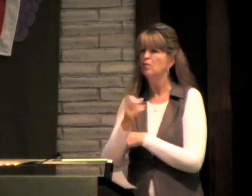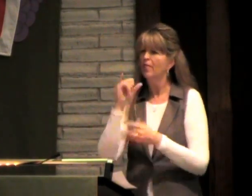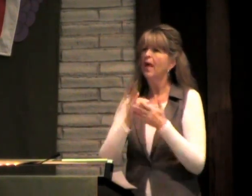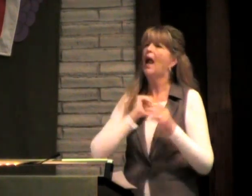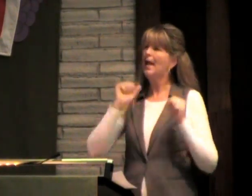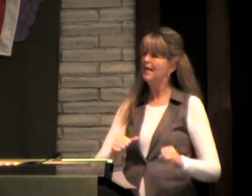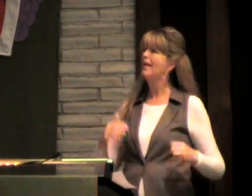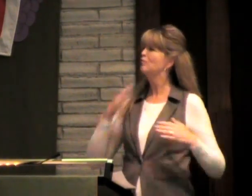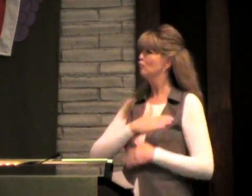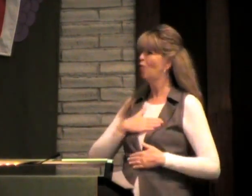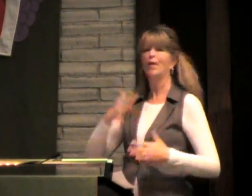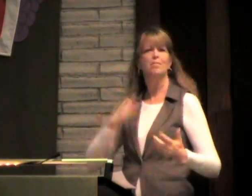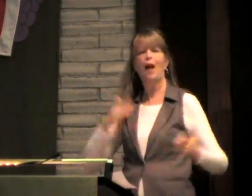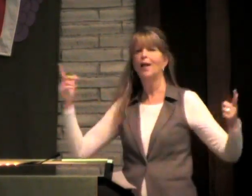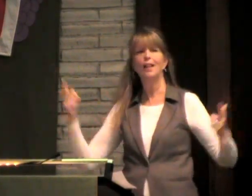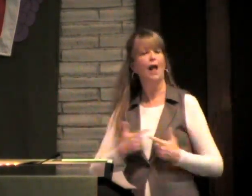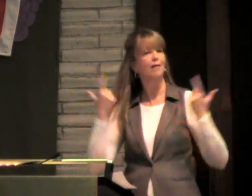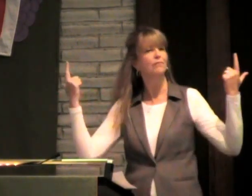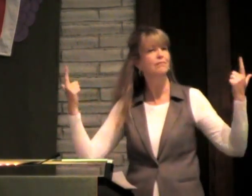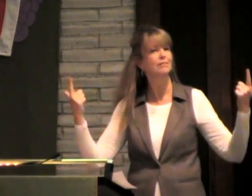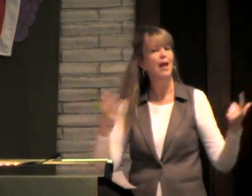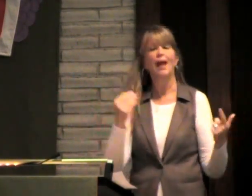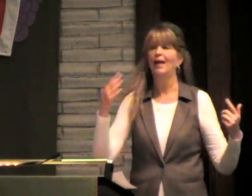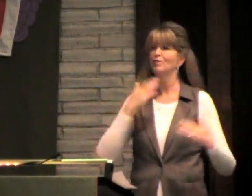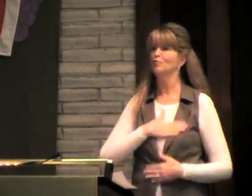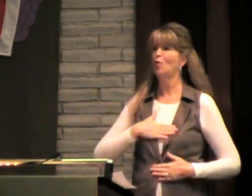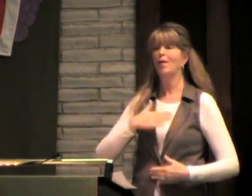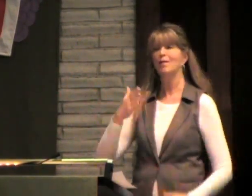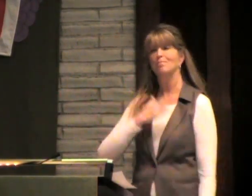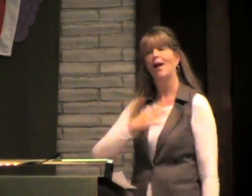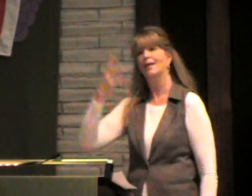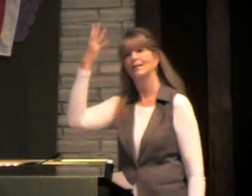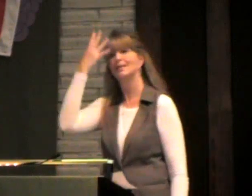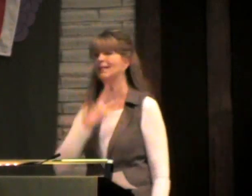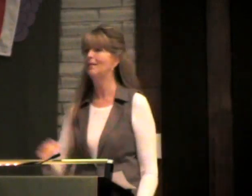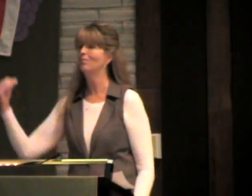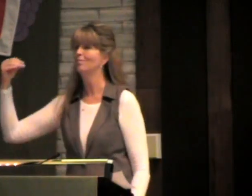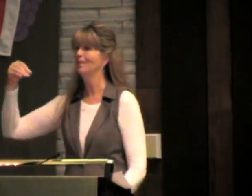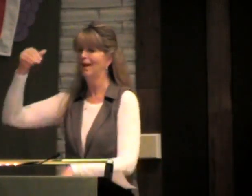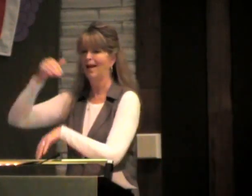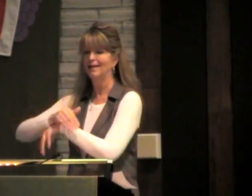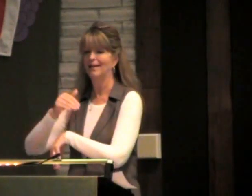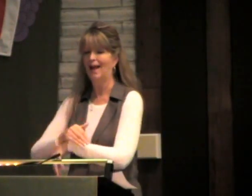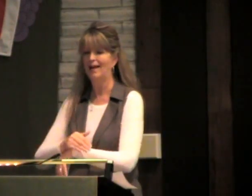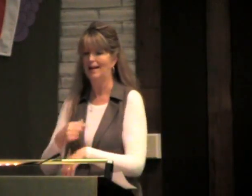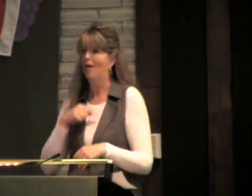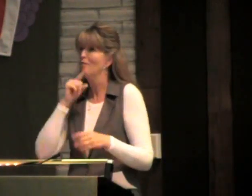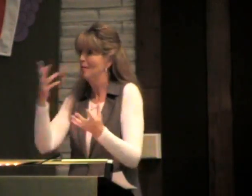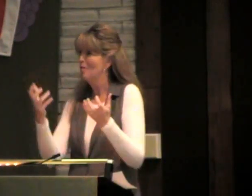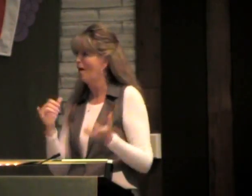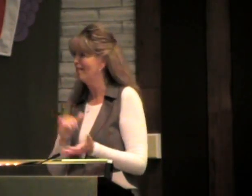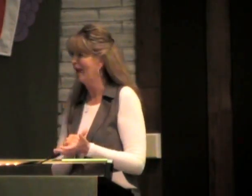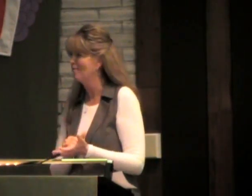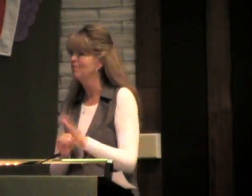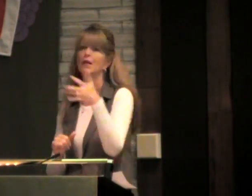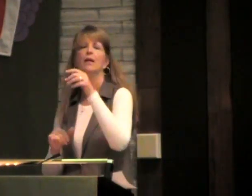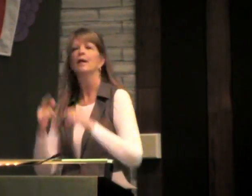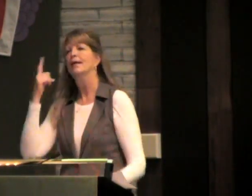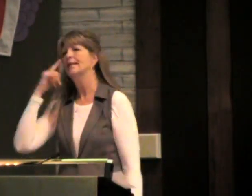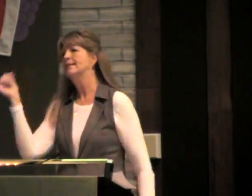the nighttime hours so that I can enjoy my life and I can enjoy my sleep. That's really what I